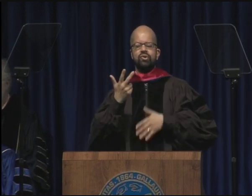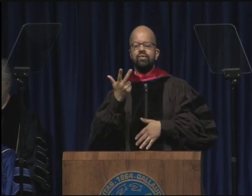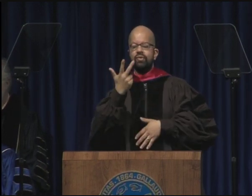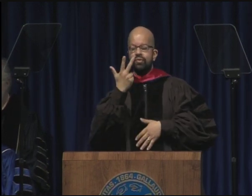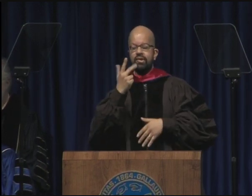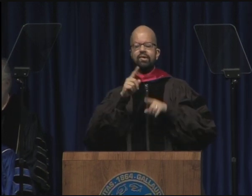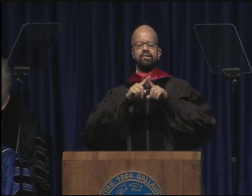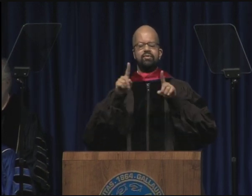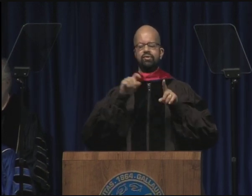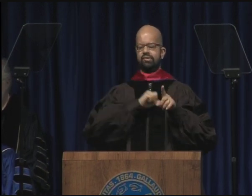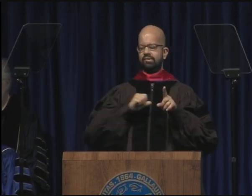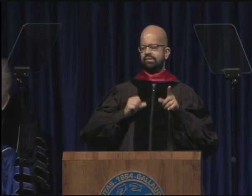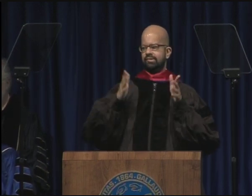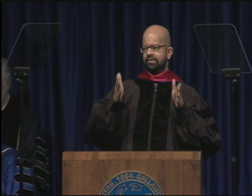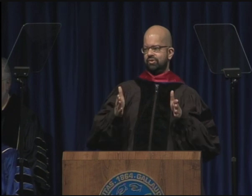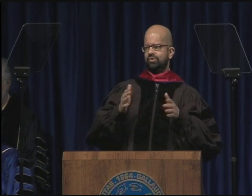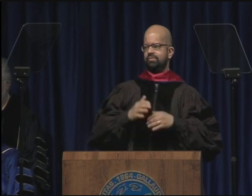serving 3 different senators.